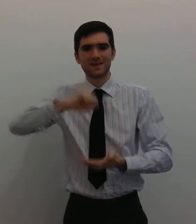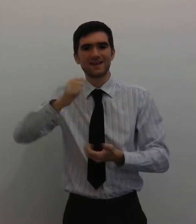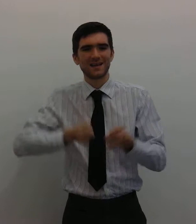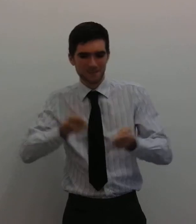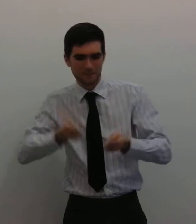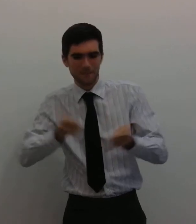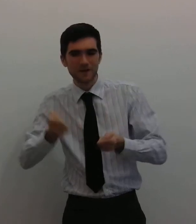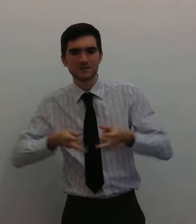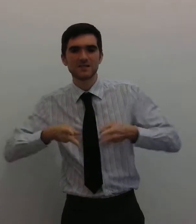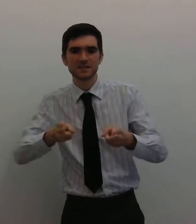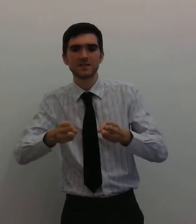DNA.